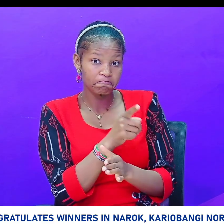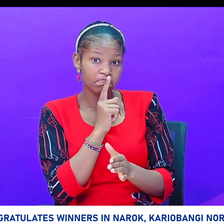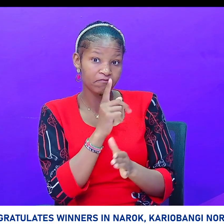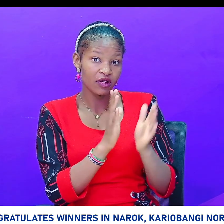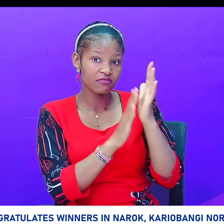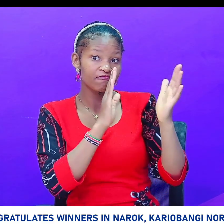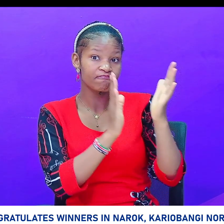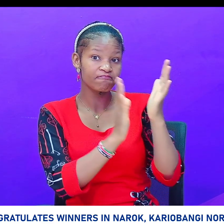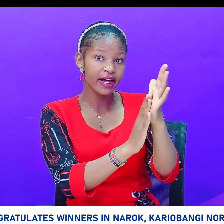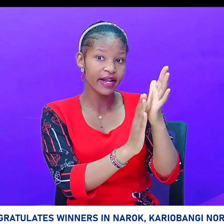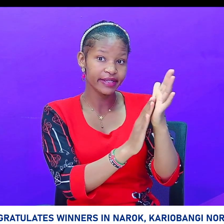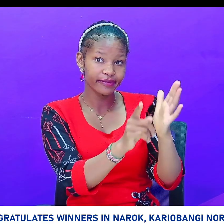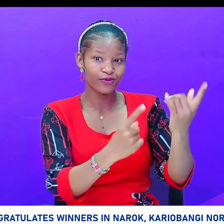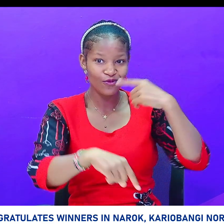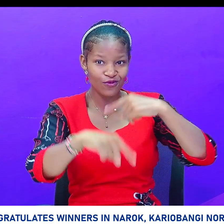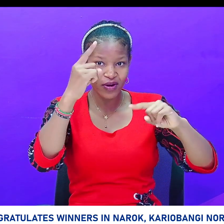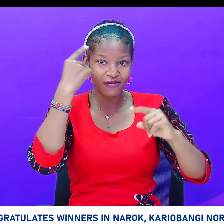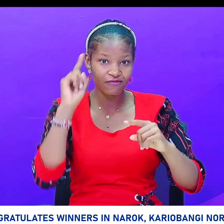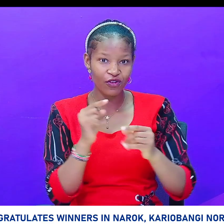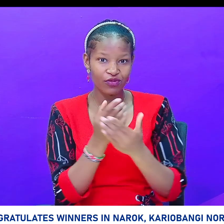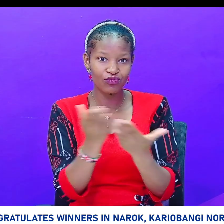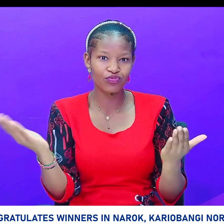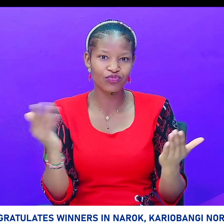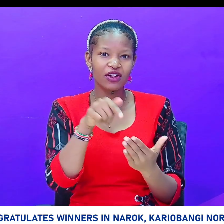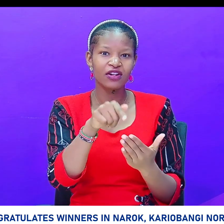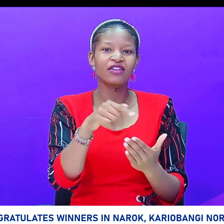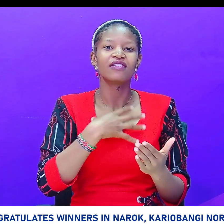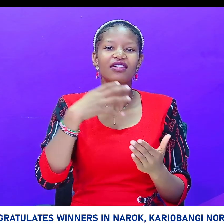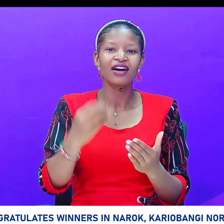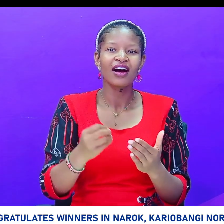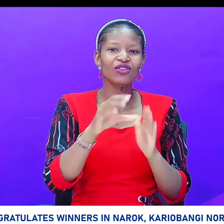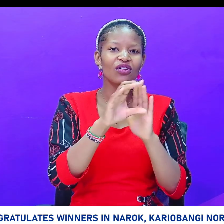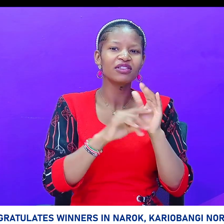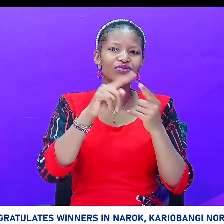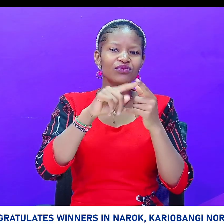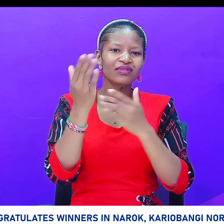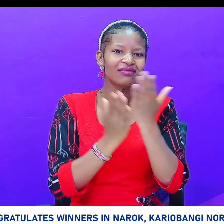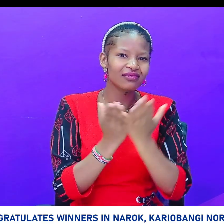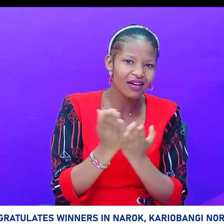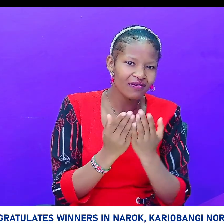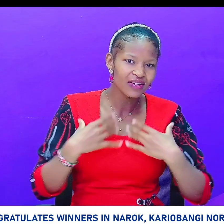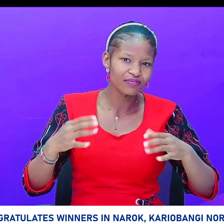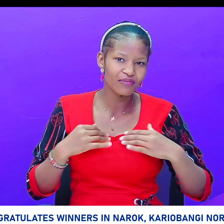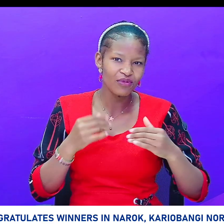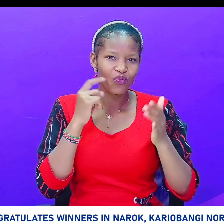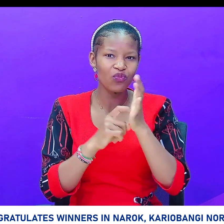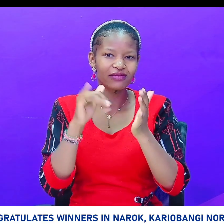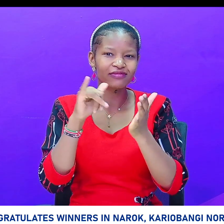Rigathi Gachagua praised the winners for their dedication and commitment to serving the people, noting that their